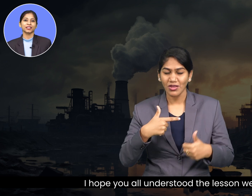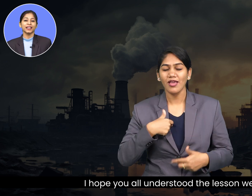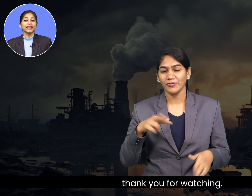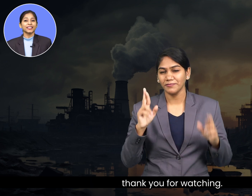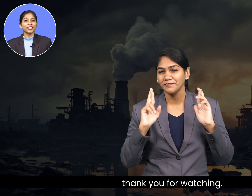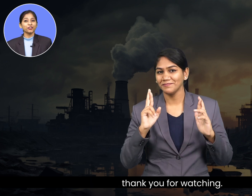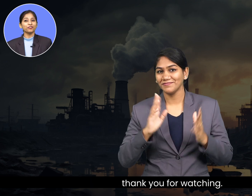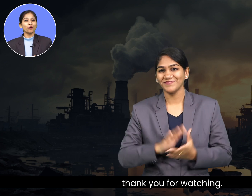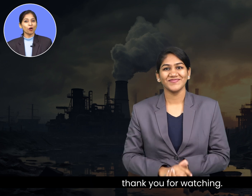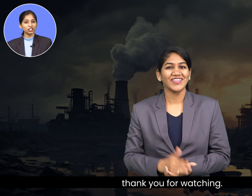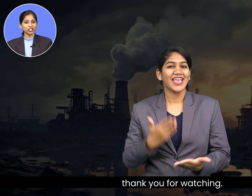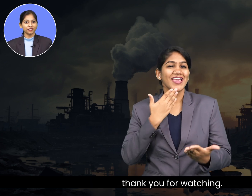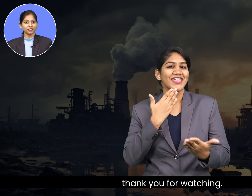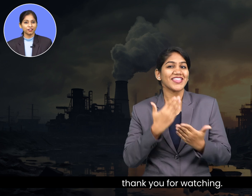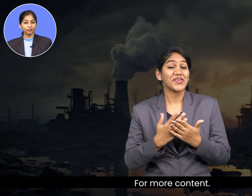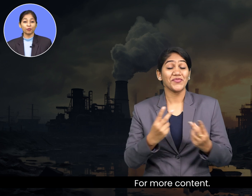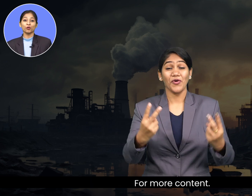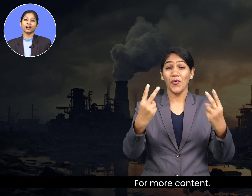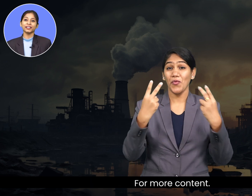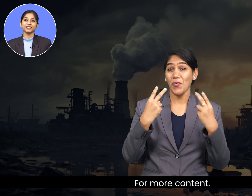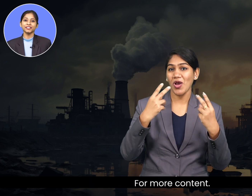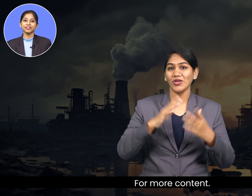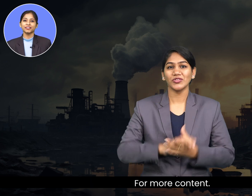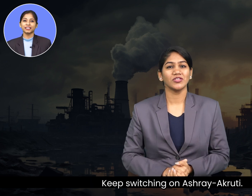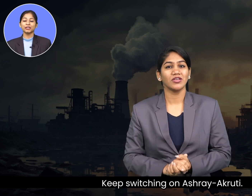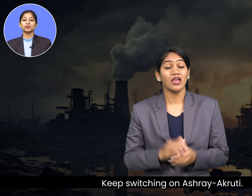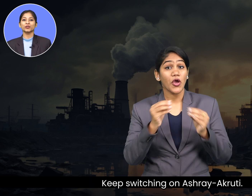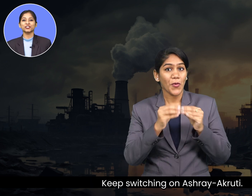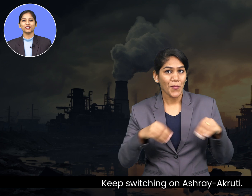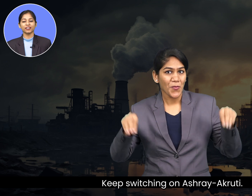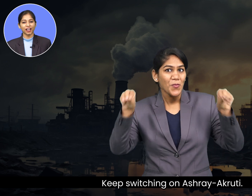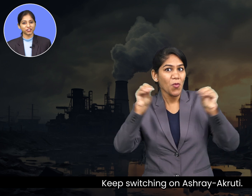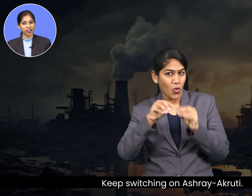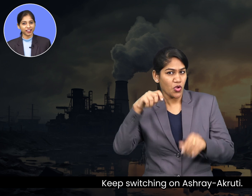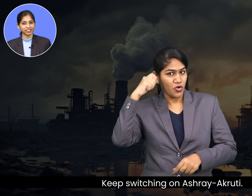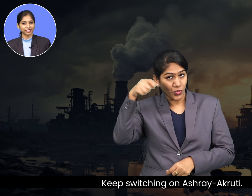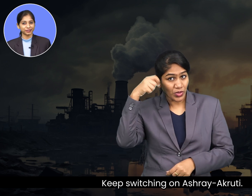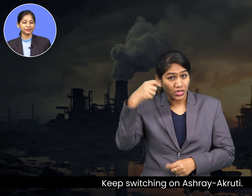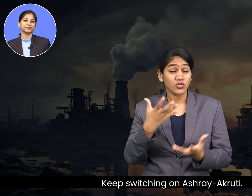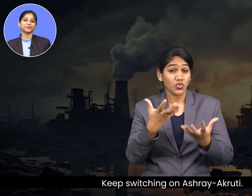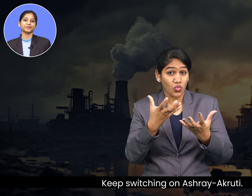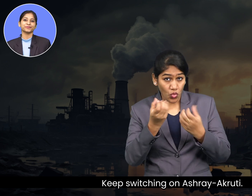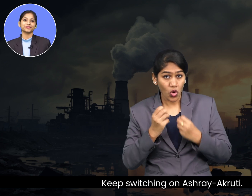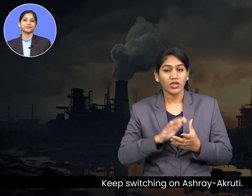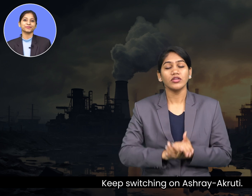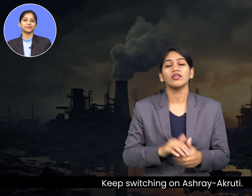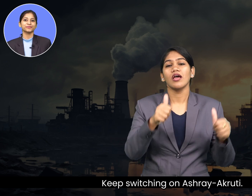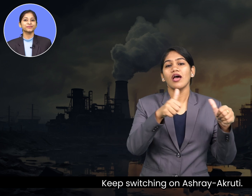Thank you for watching. For more content, keep switching on Ashray Akruti.